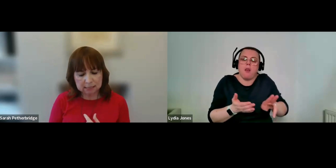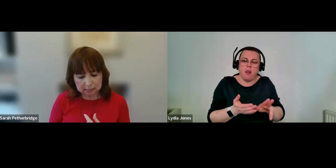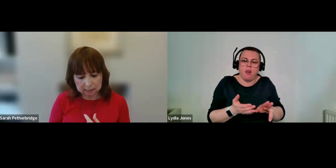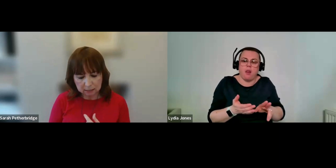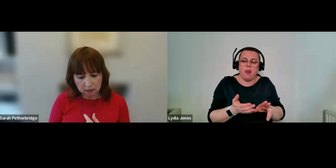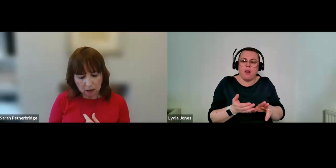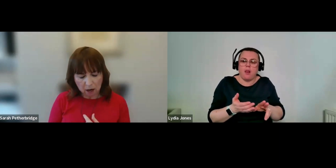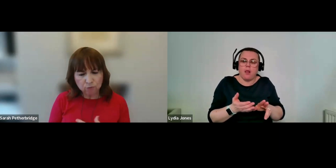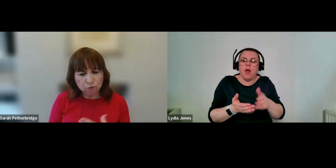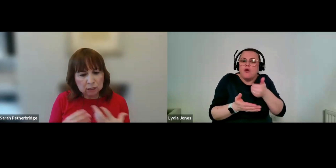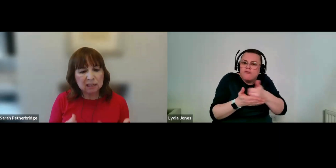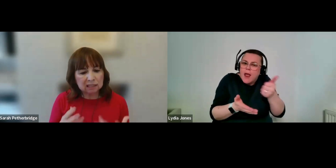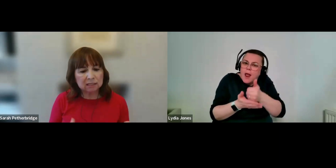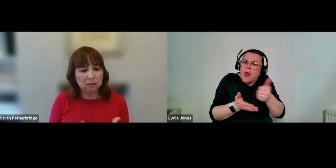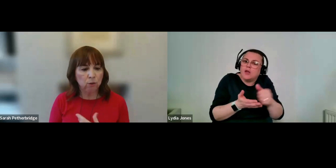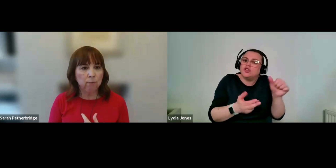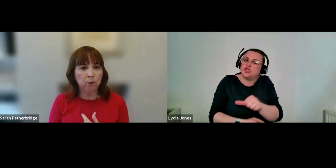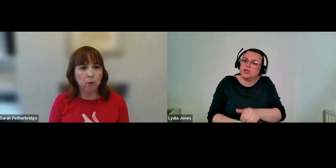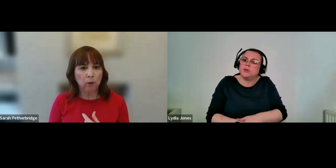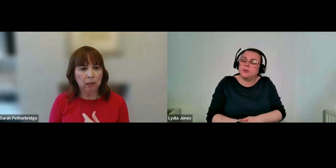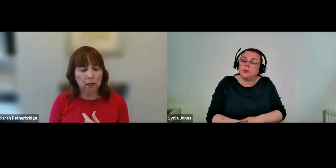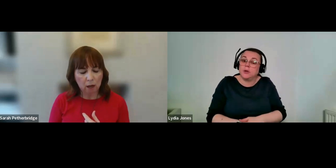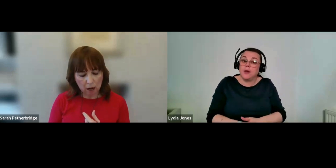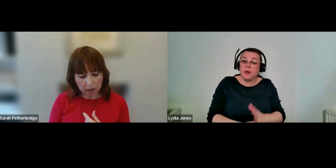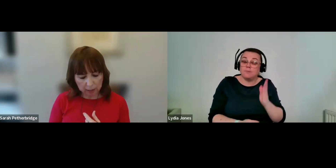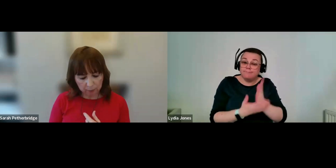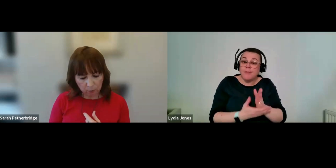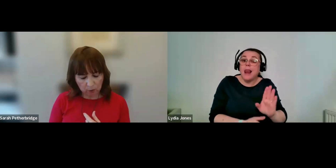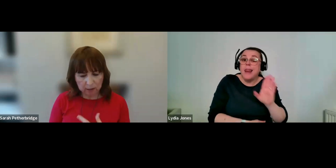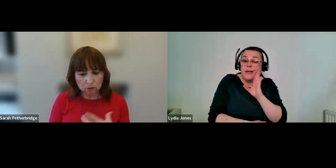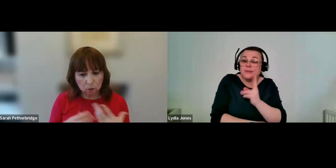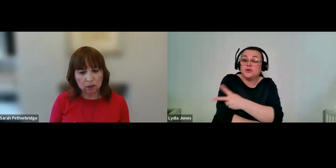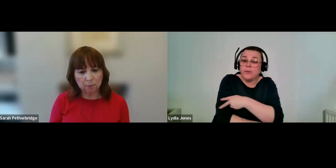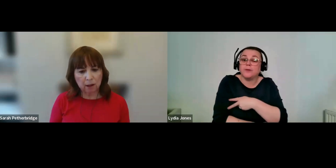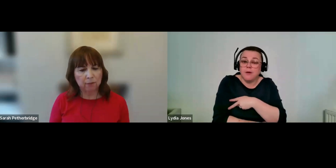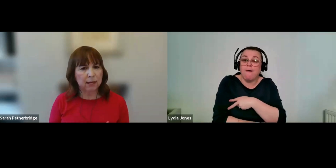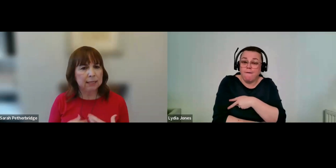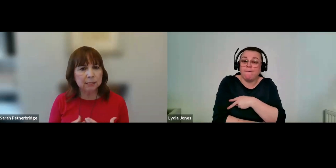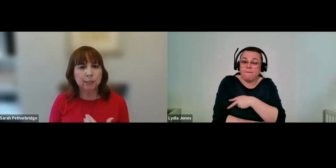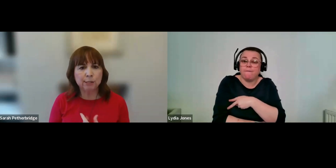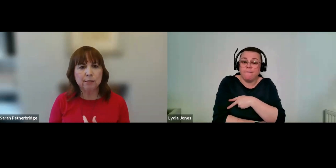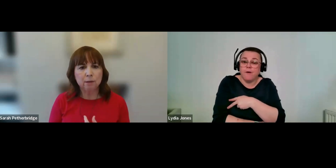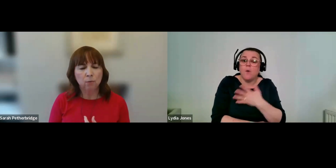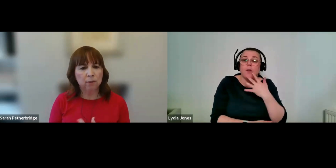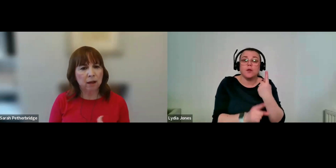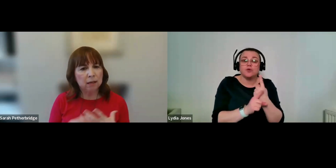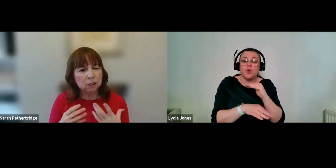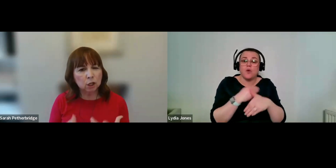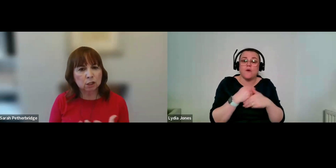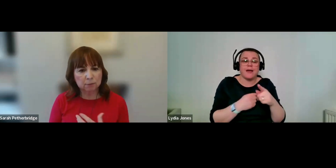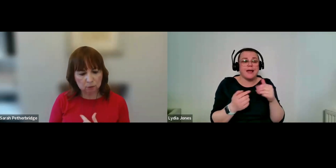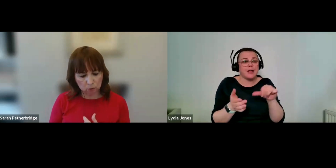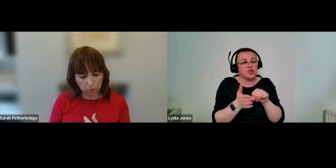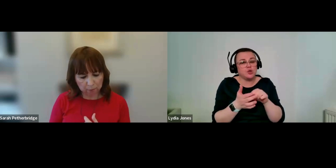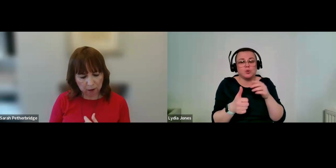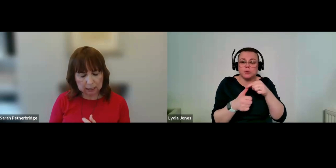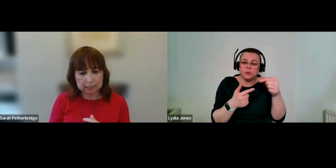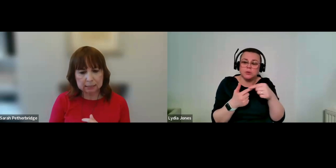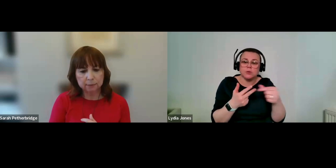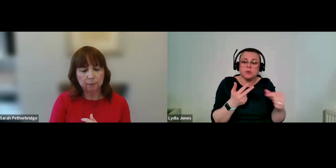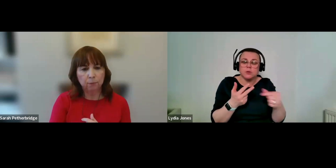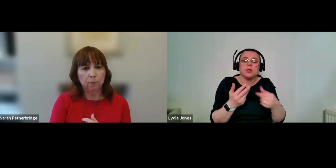regular basis, and really listen to your employee when they're talking about their issue without any judgment